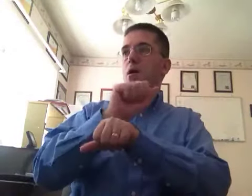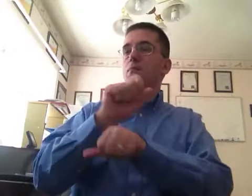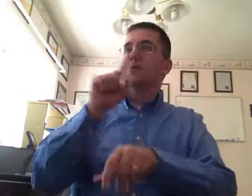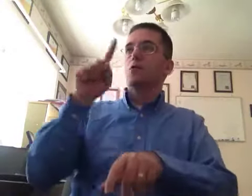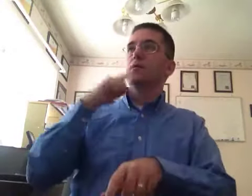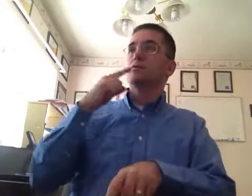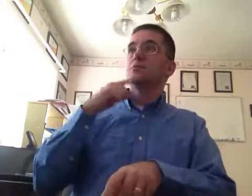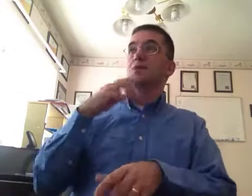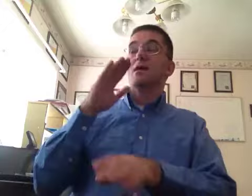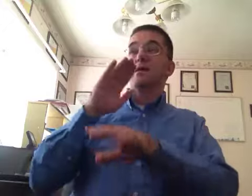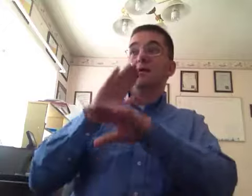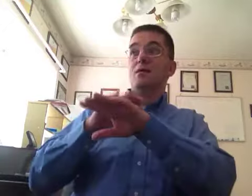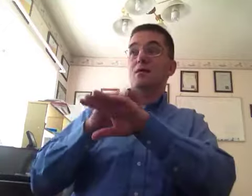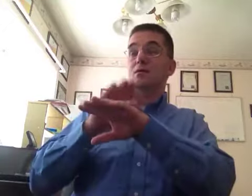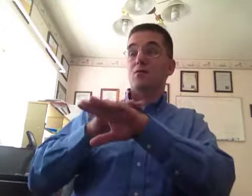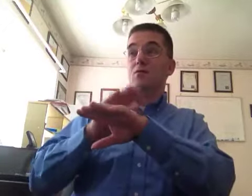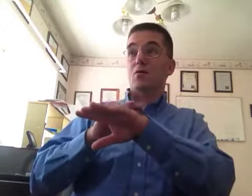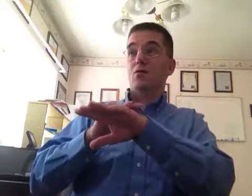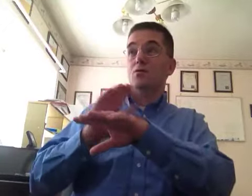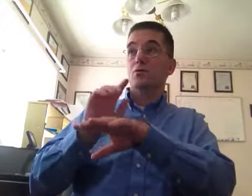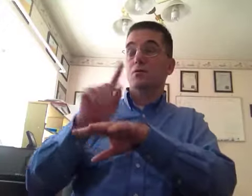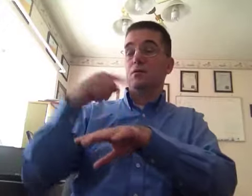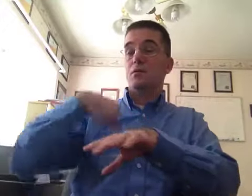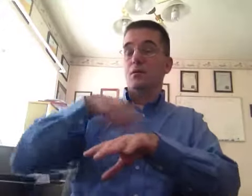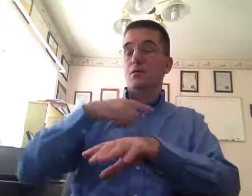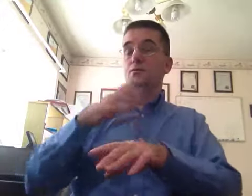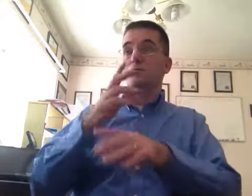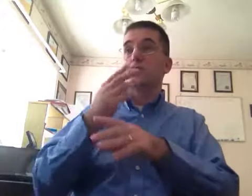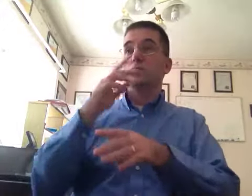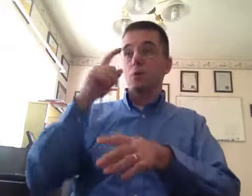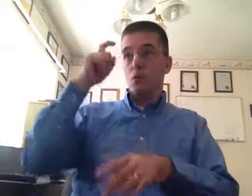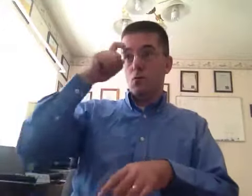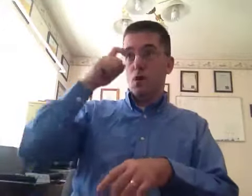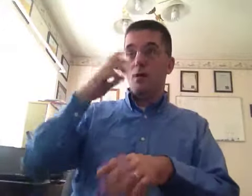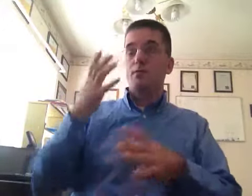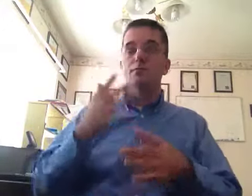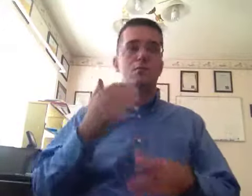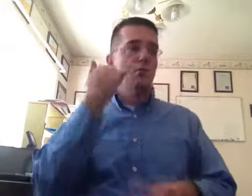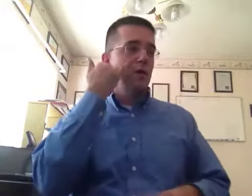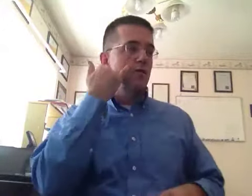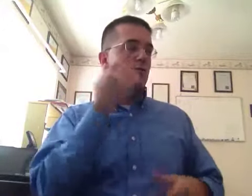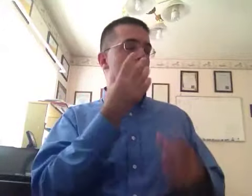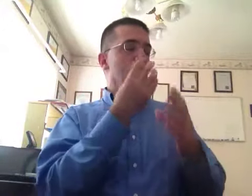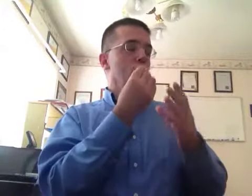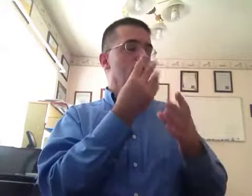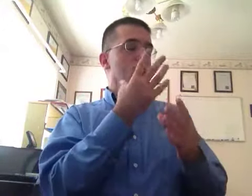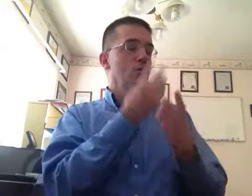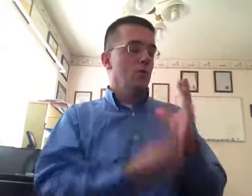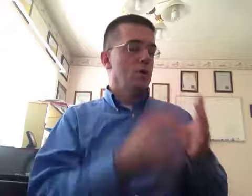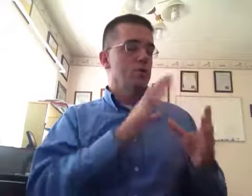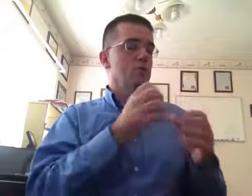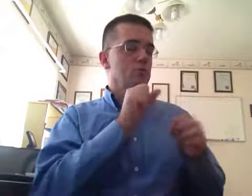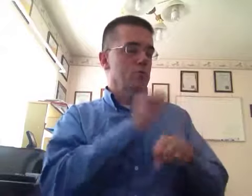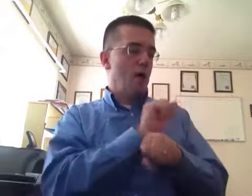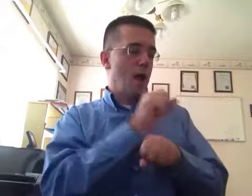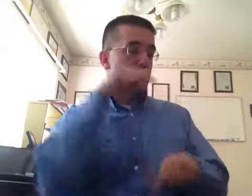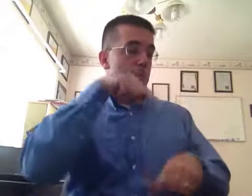trying to... And so if you lost your job this year, and he needed the heart surgery next year, and you didn't have insurance, you wouldn't have